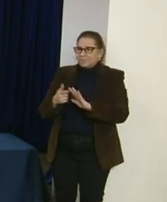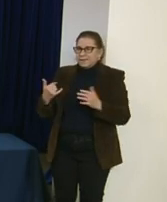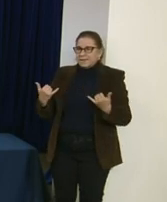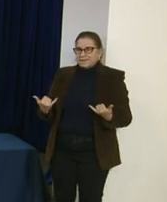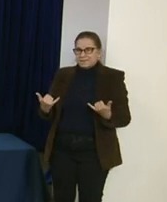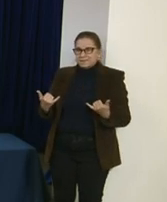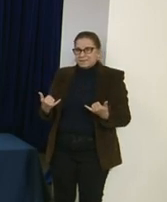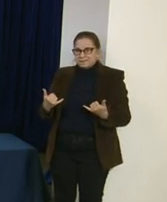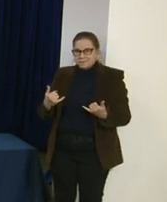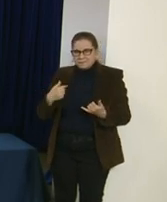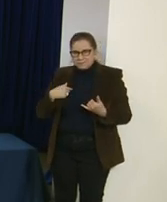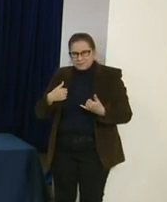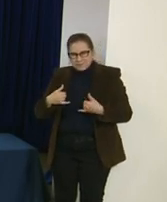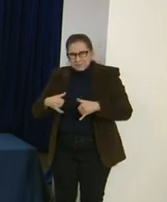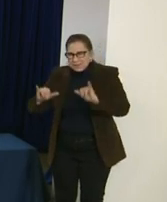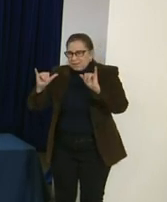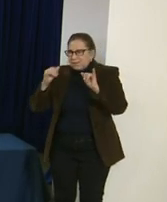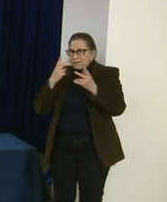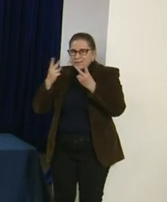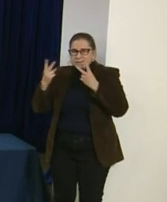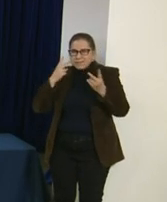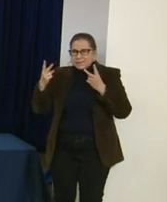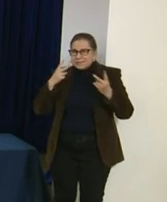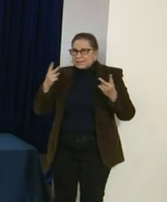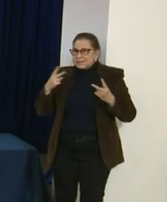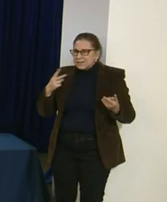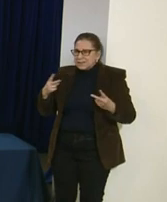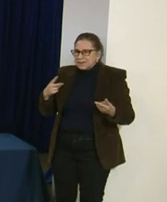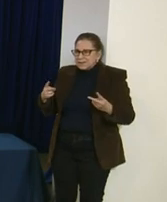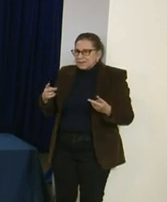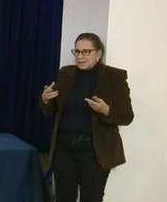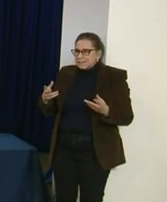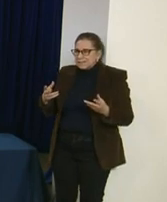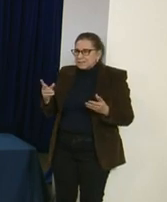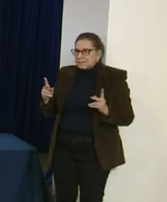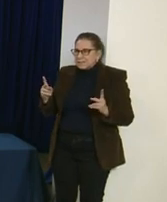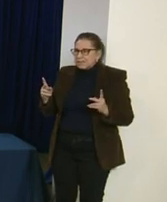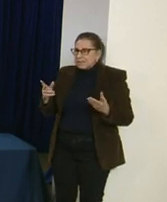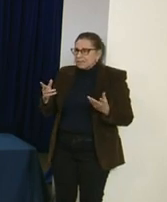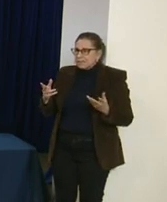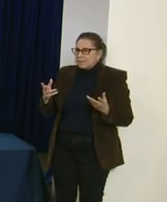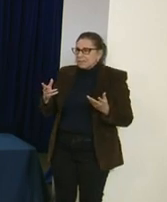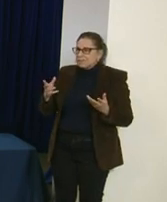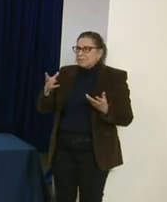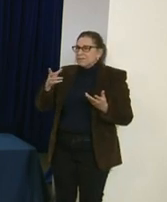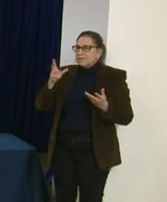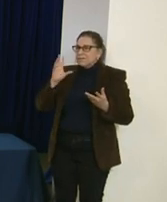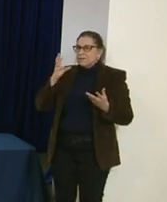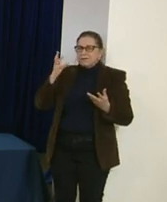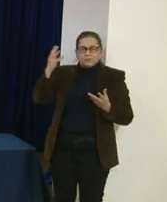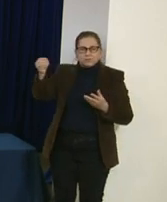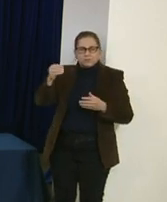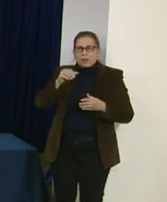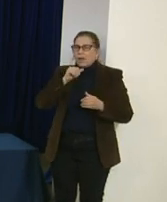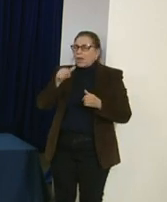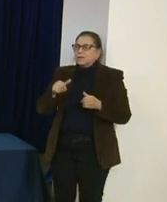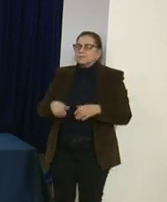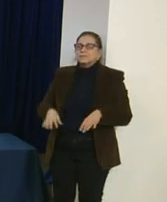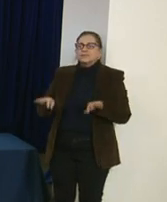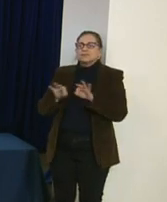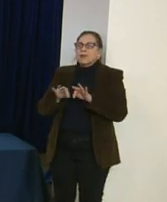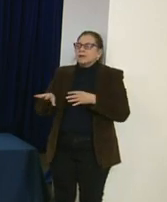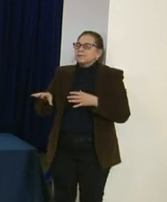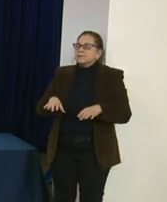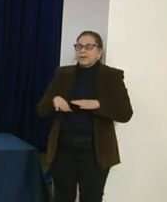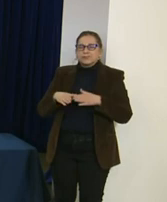too much non-essential activity out on the streets, and so today, in line with what's happening in Maryland and